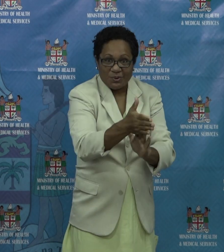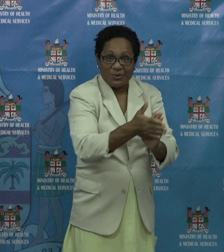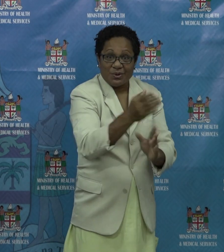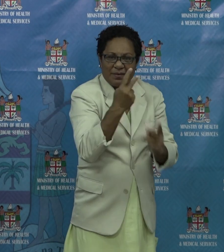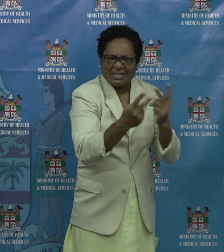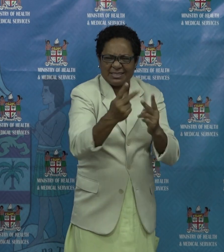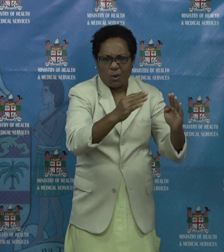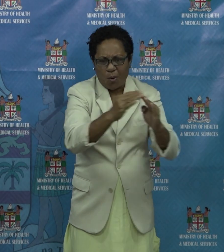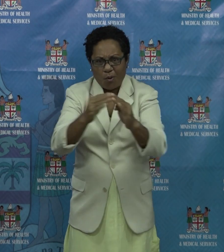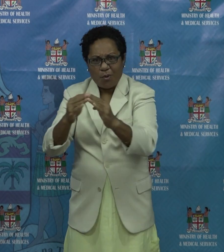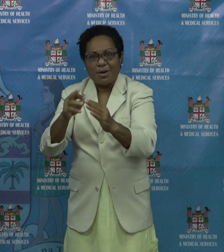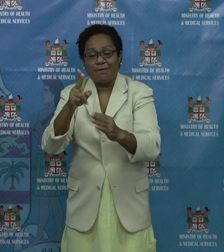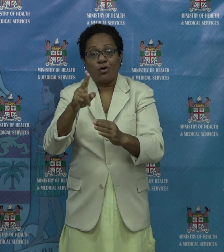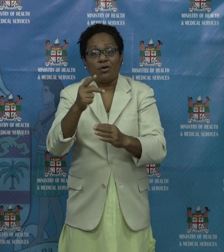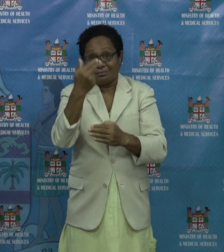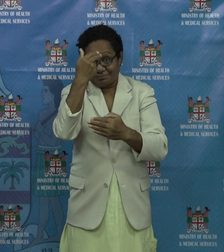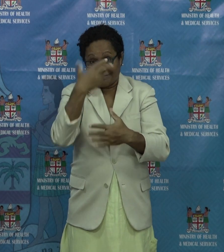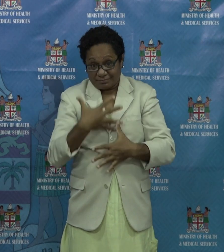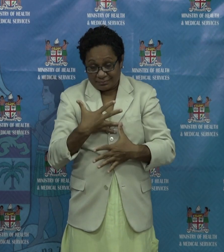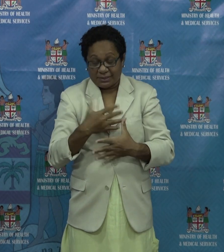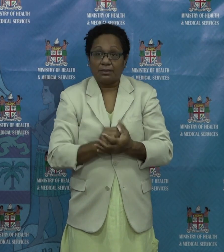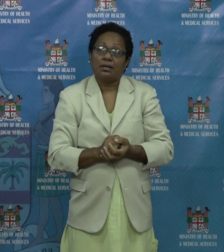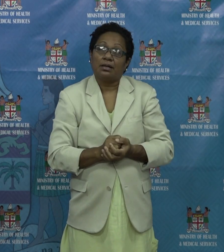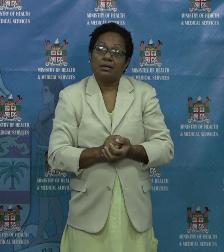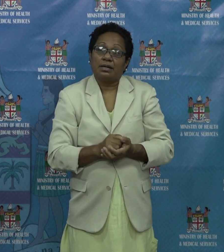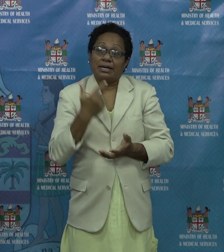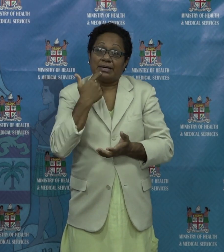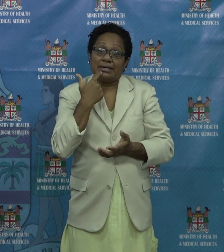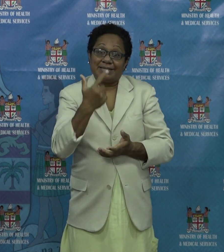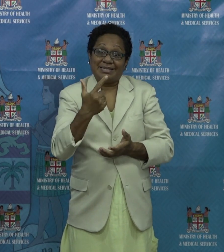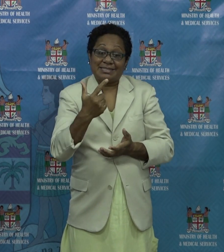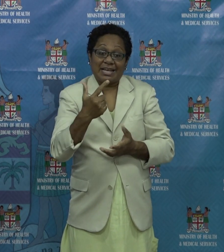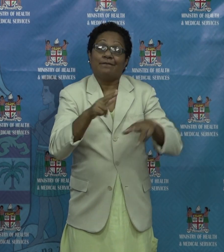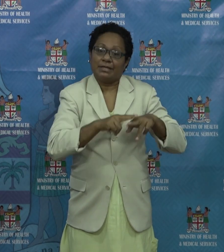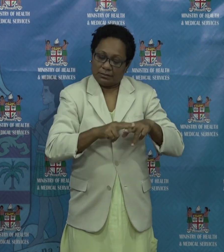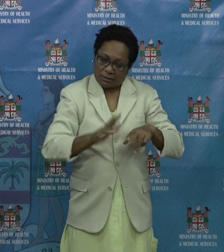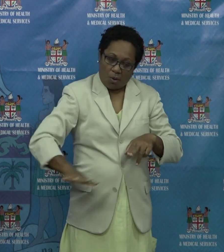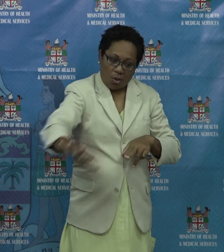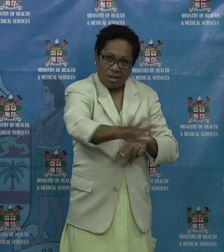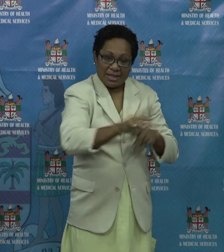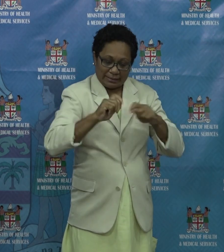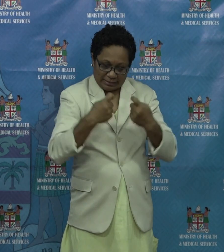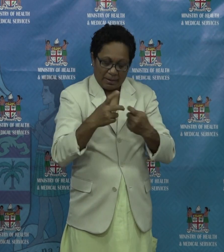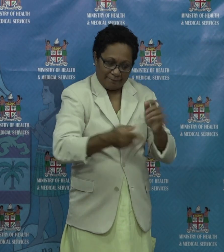population centers in nearly all provinces in Fiji,